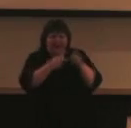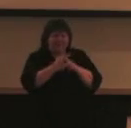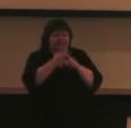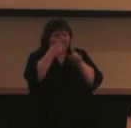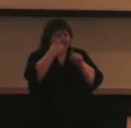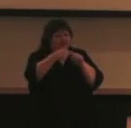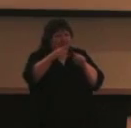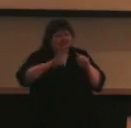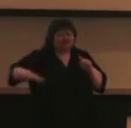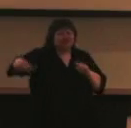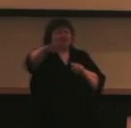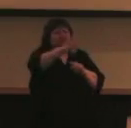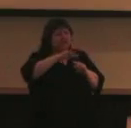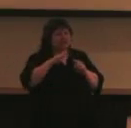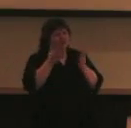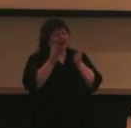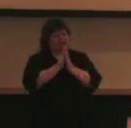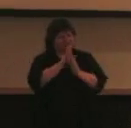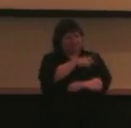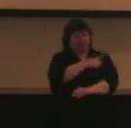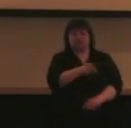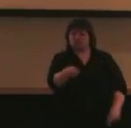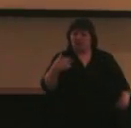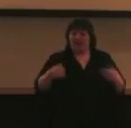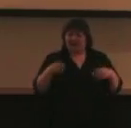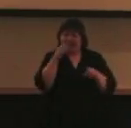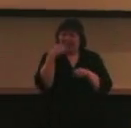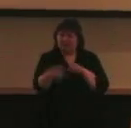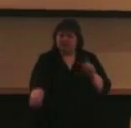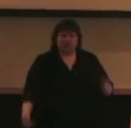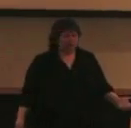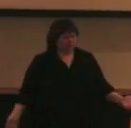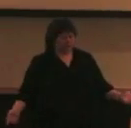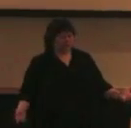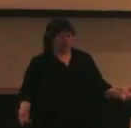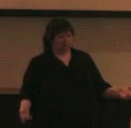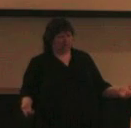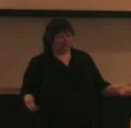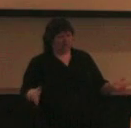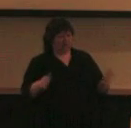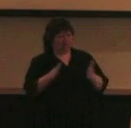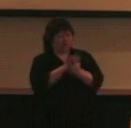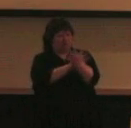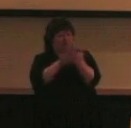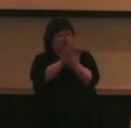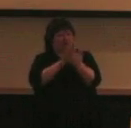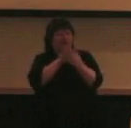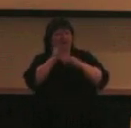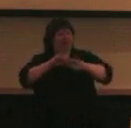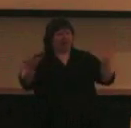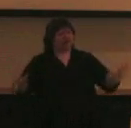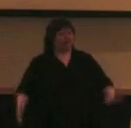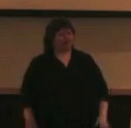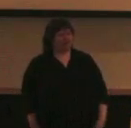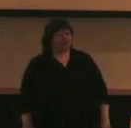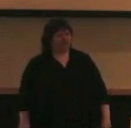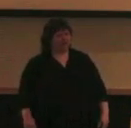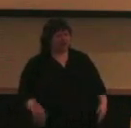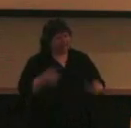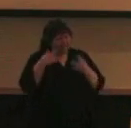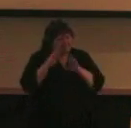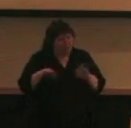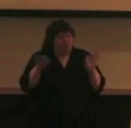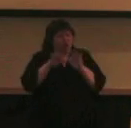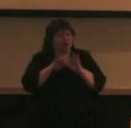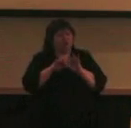out there, and asking a patient, do you have an allergy, is probably a very critical thing, I would assume, right? Probably.